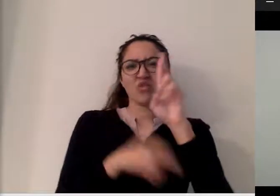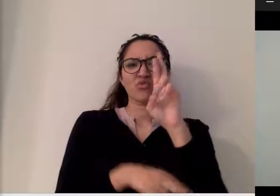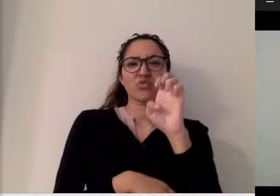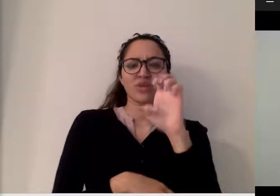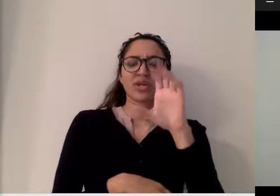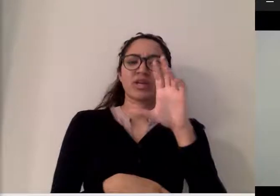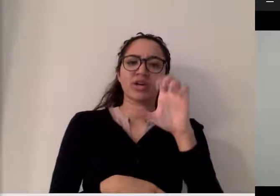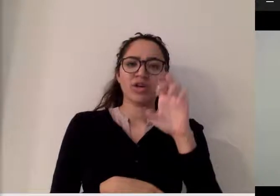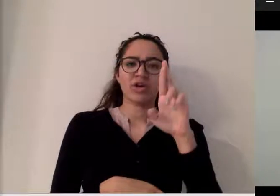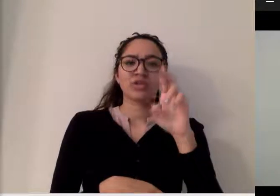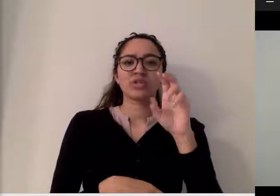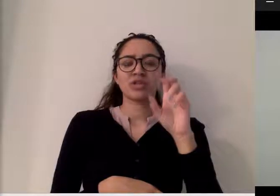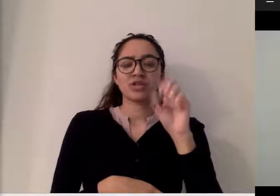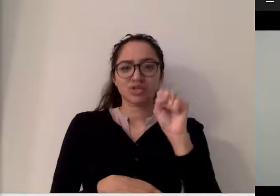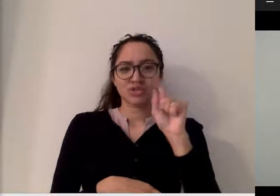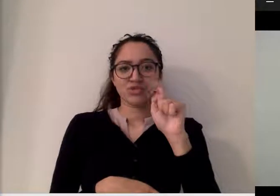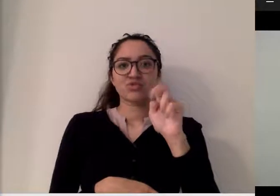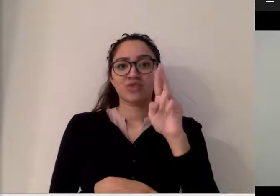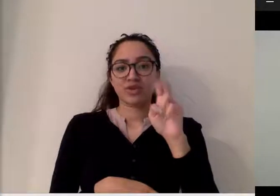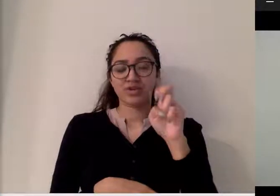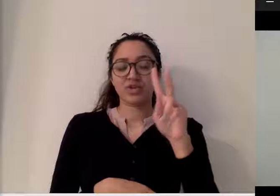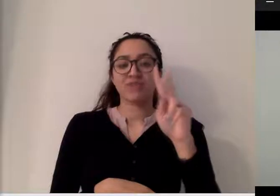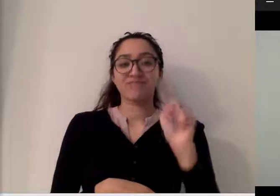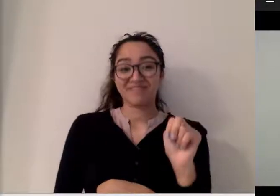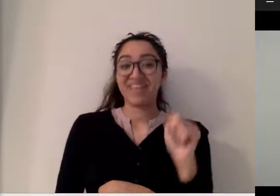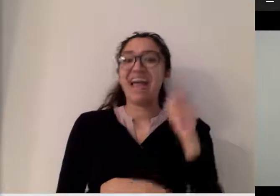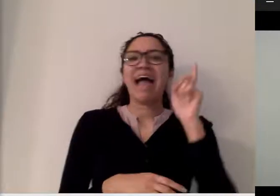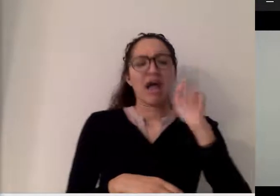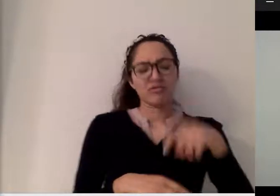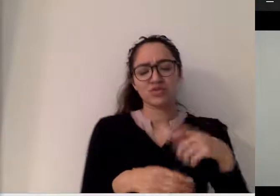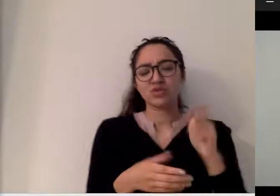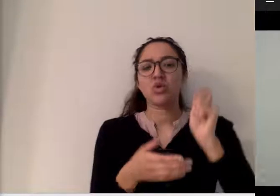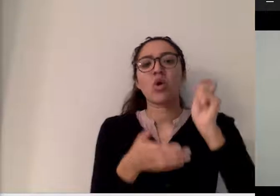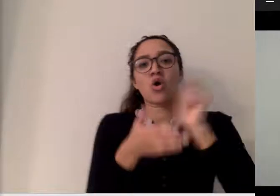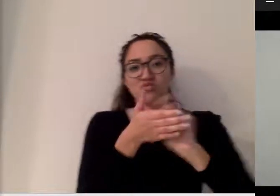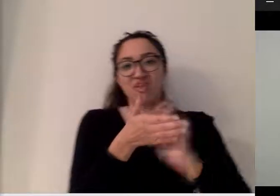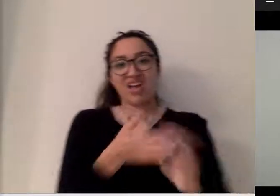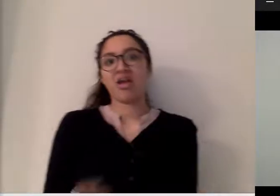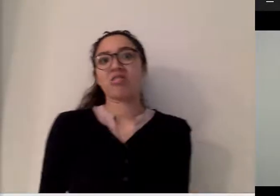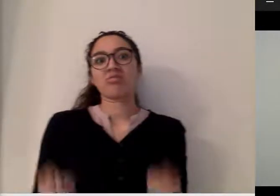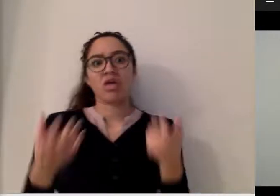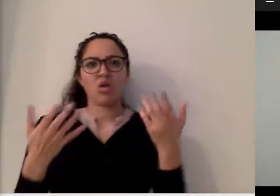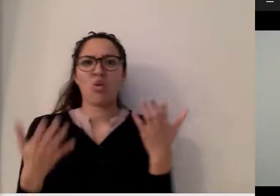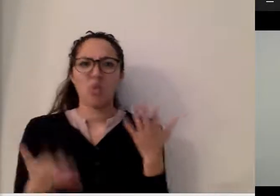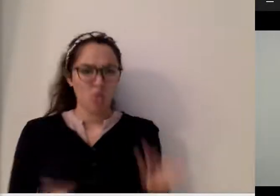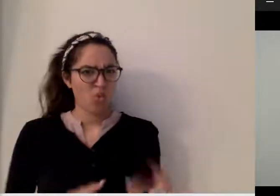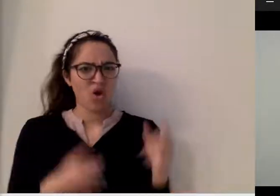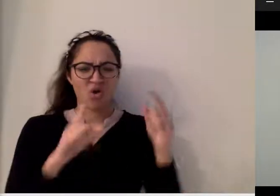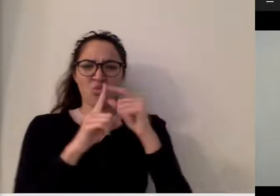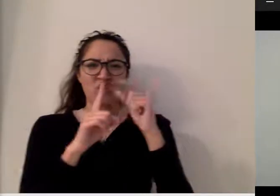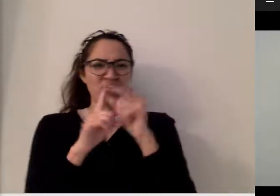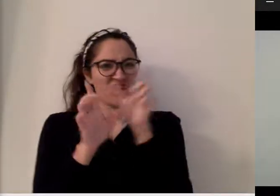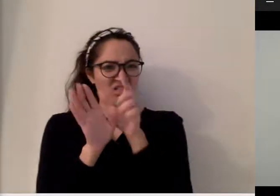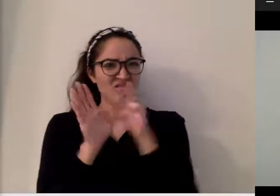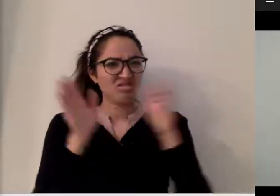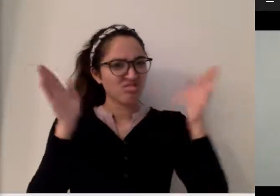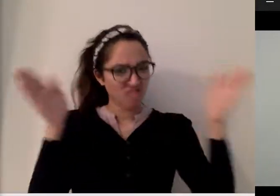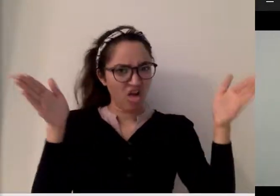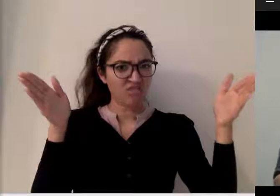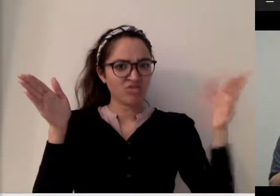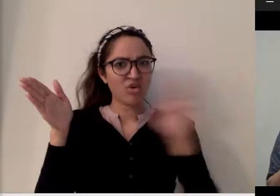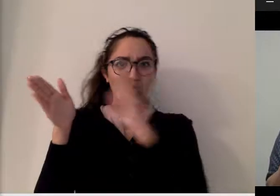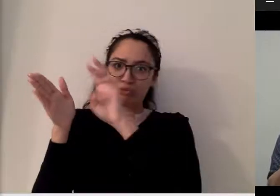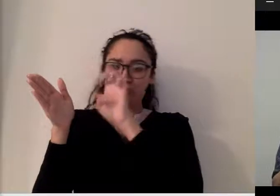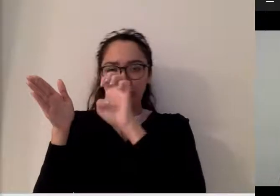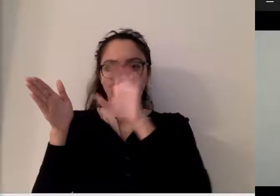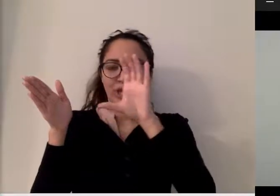write that word Reconstruction a lot. You don't want to write that a lot. It's a very long word. And also, and some of